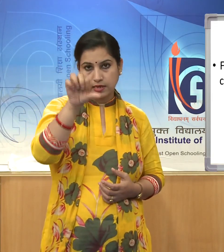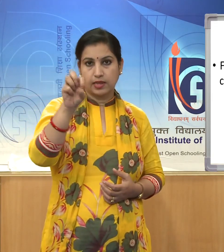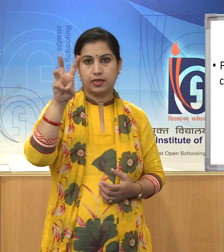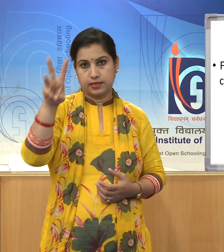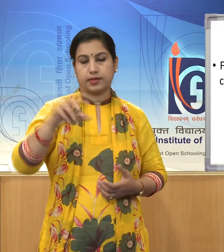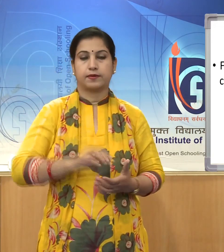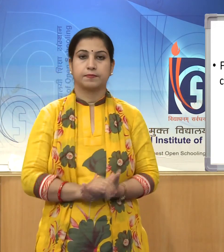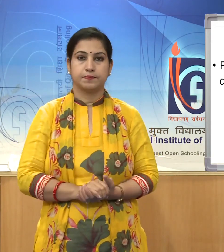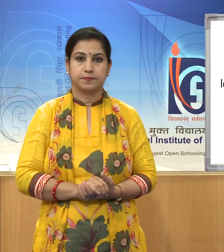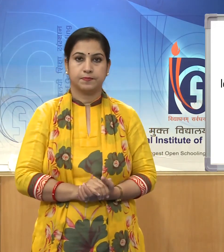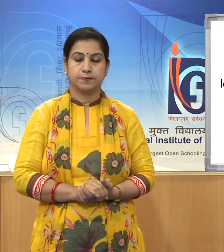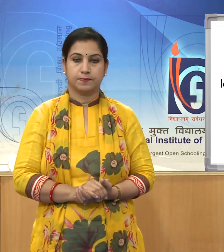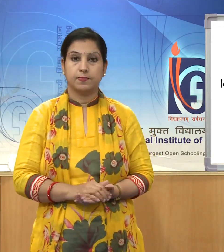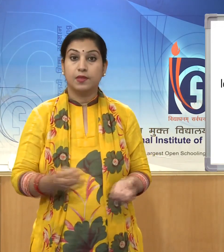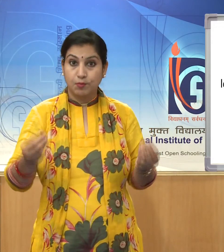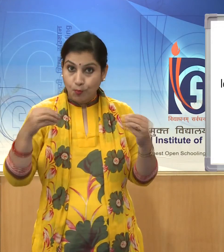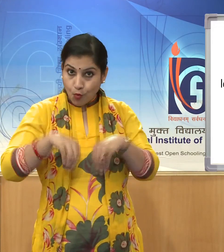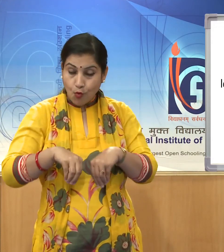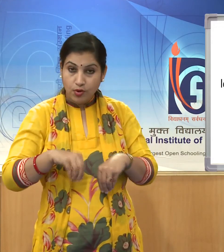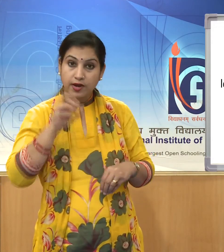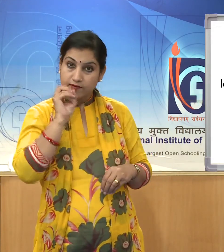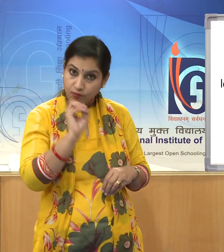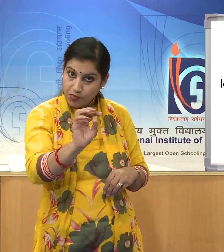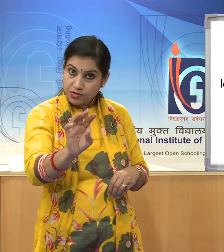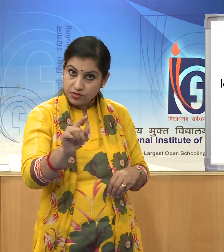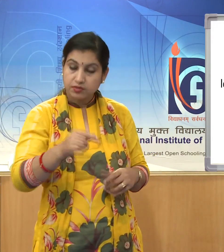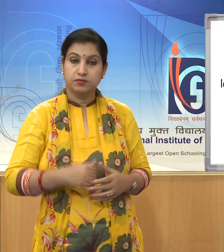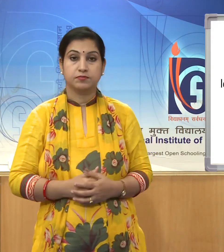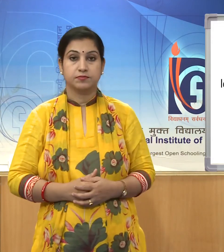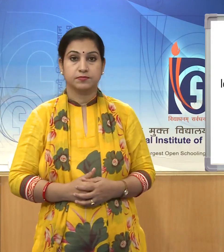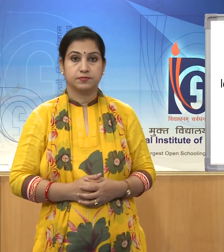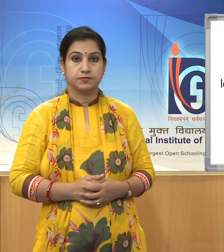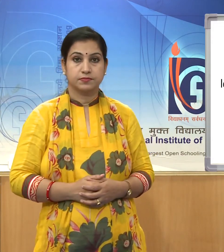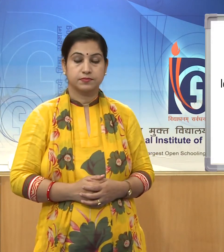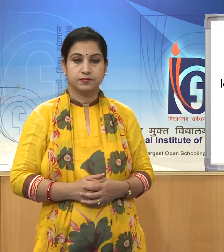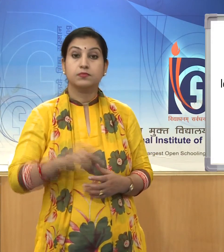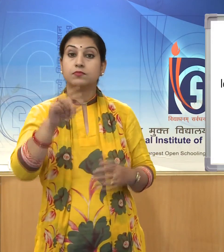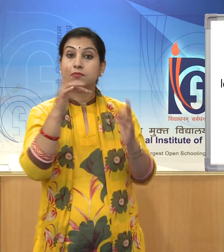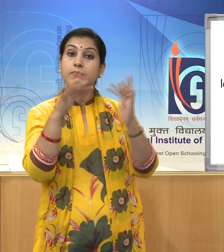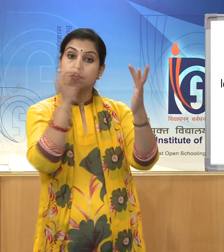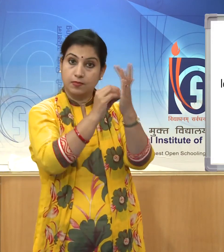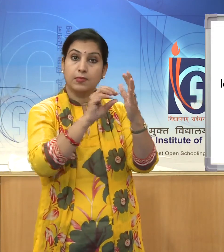1800-180-9393. For more information, log on to